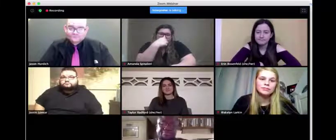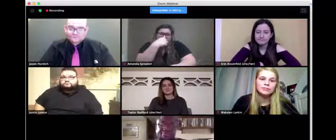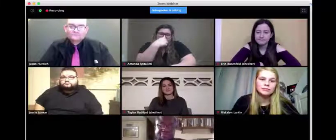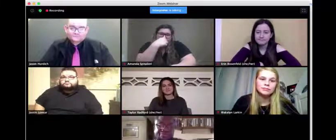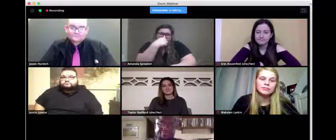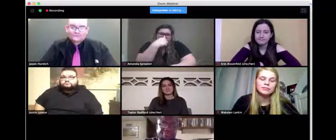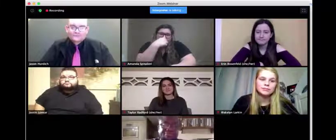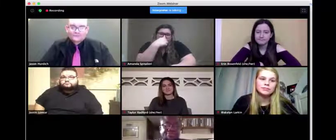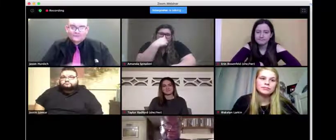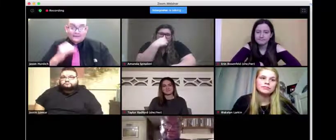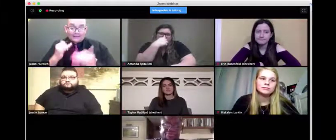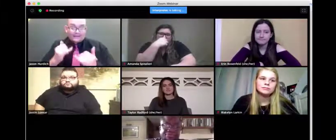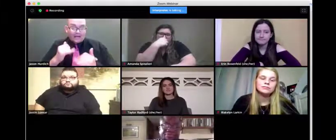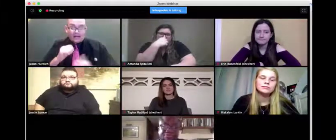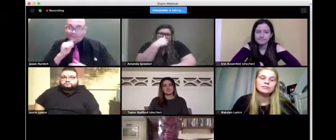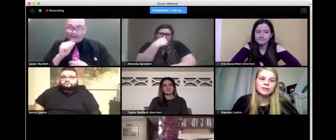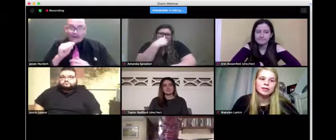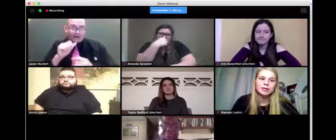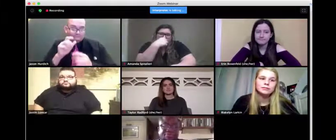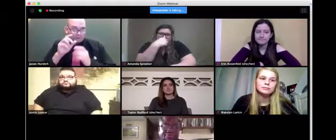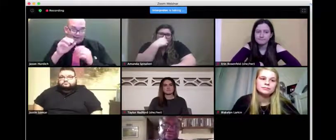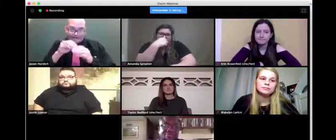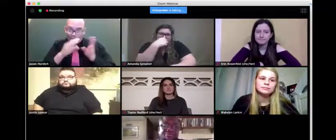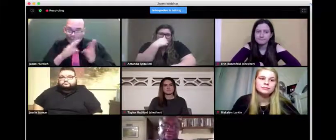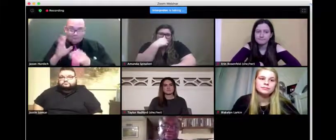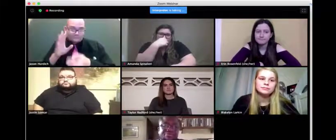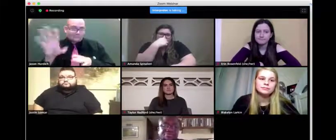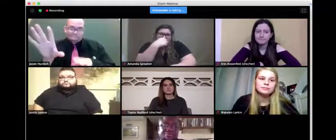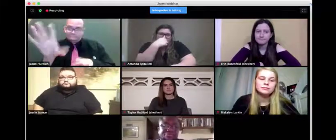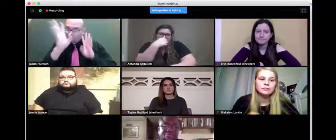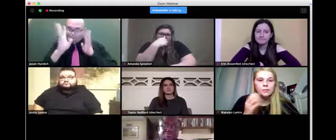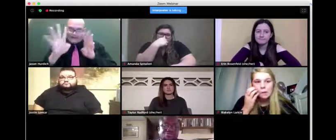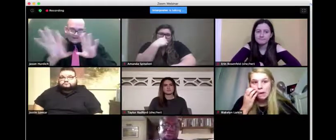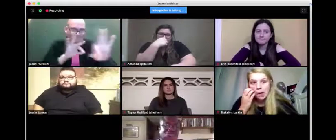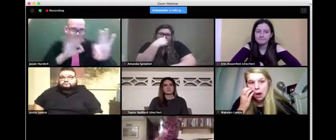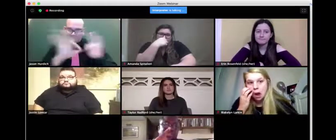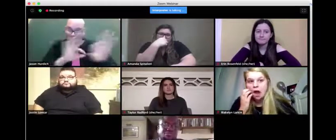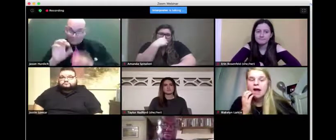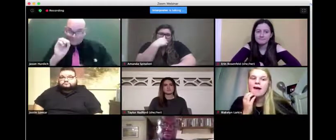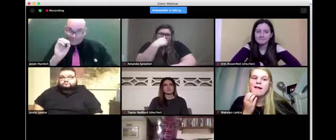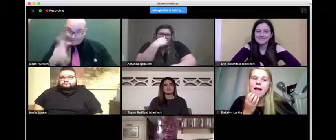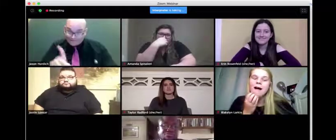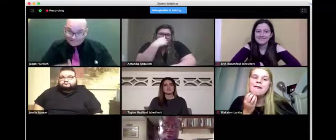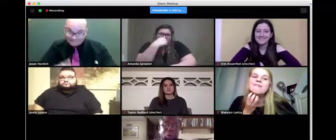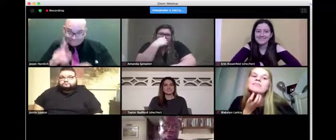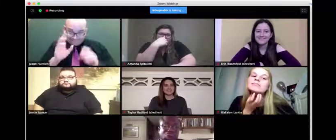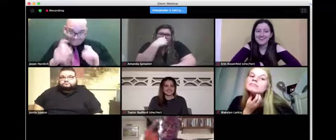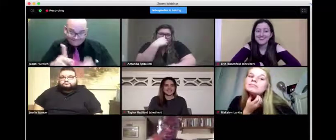order, but any of you other panelists, if you want to say something, or shall I pick someone? How about